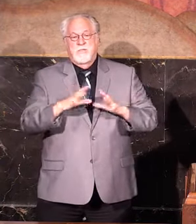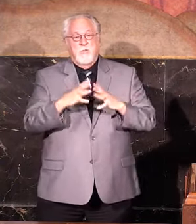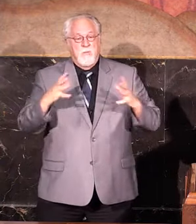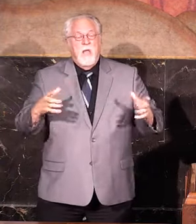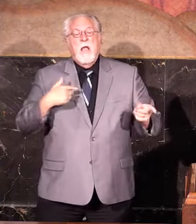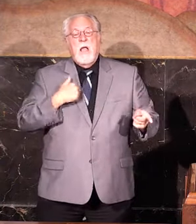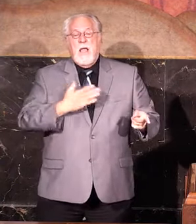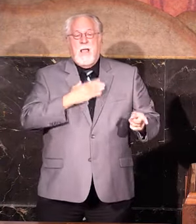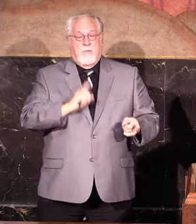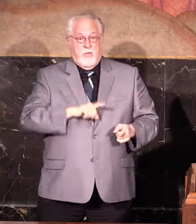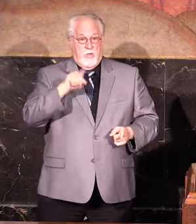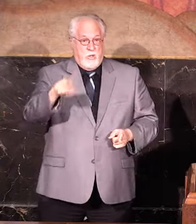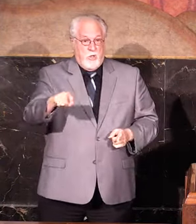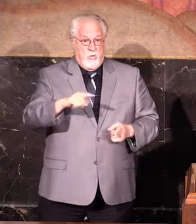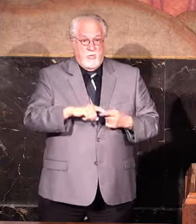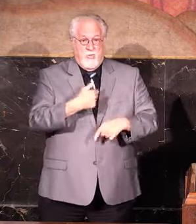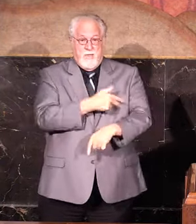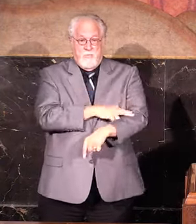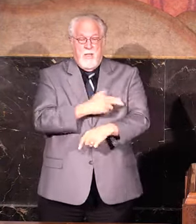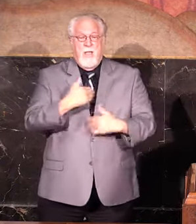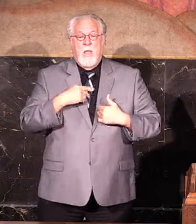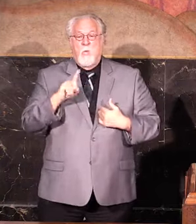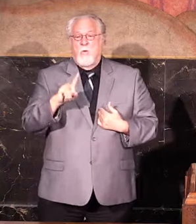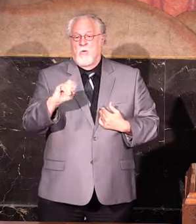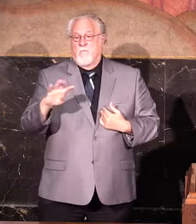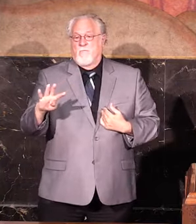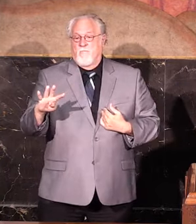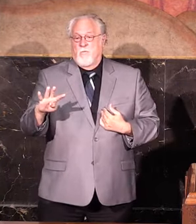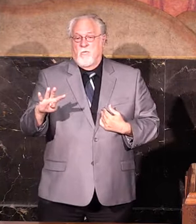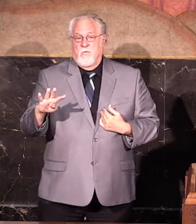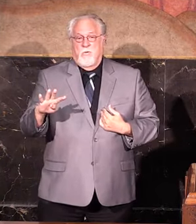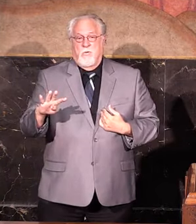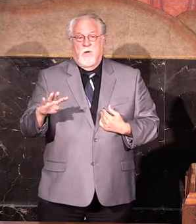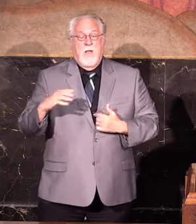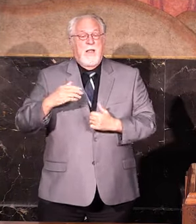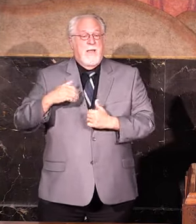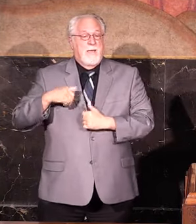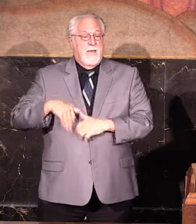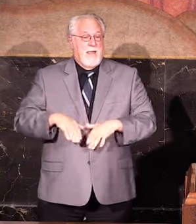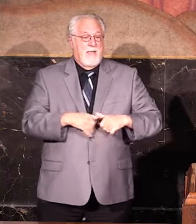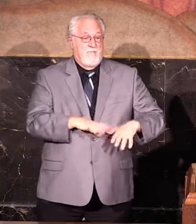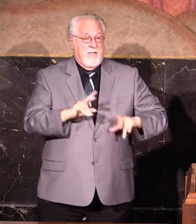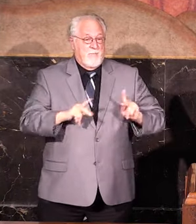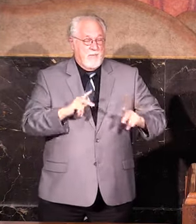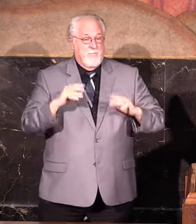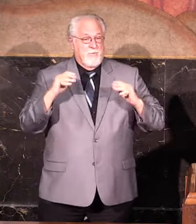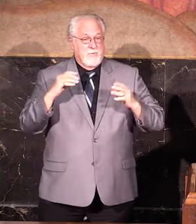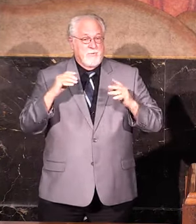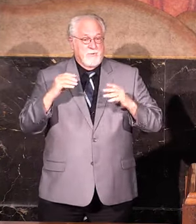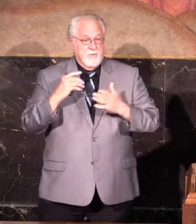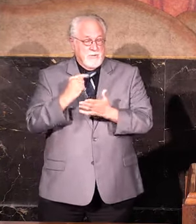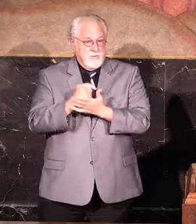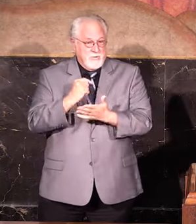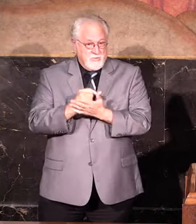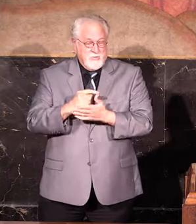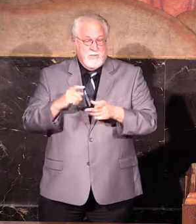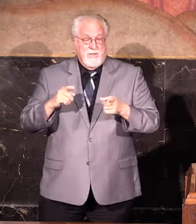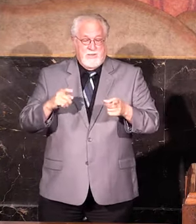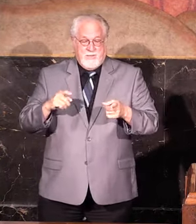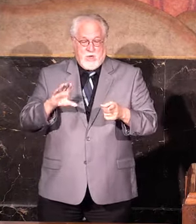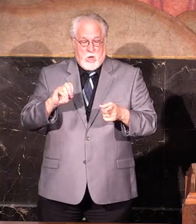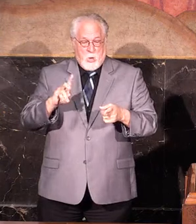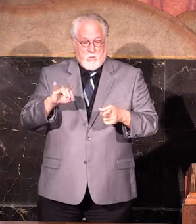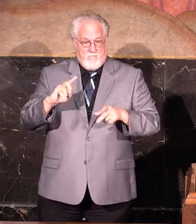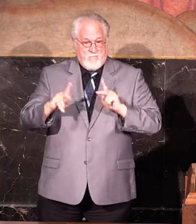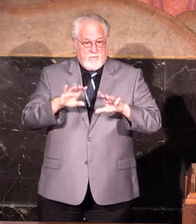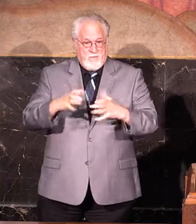over there today because we've had 104 Navy personnel treating Louisiana's COVID population at that hospital,